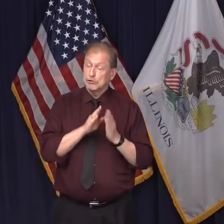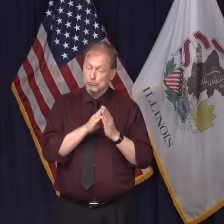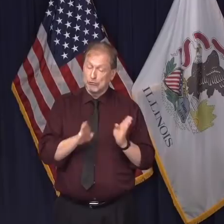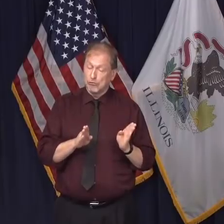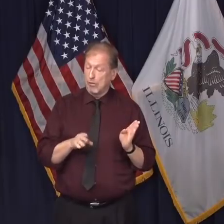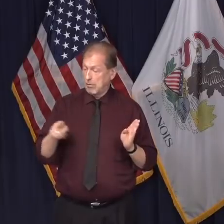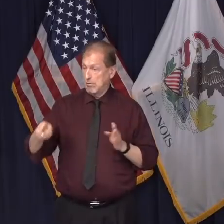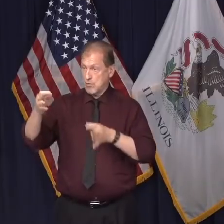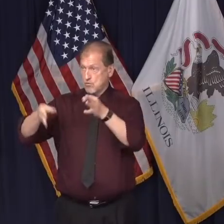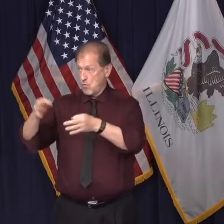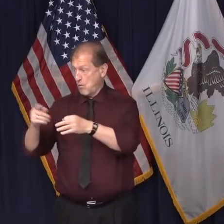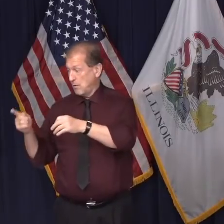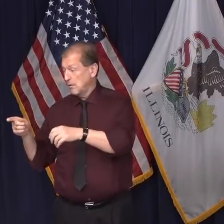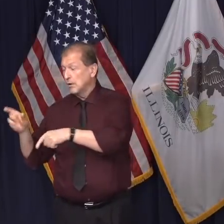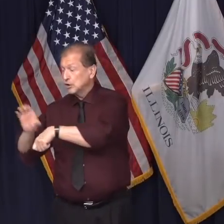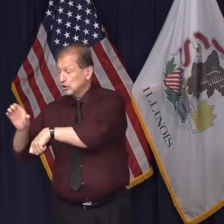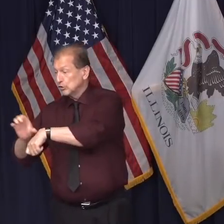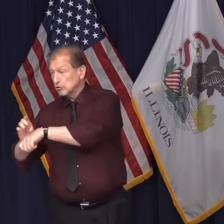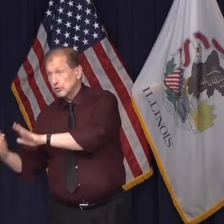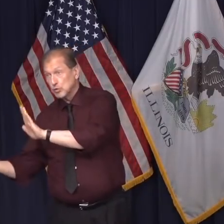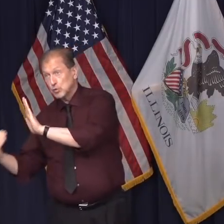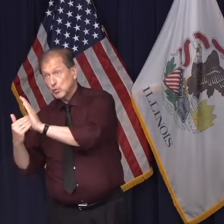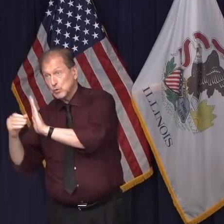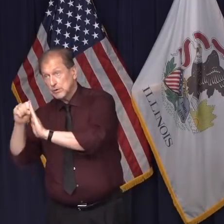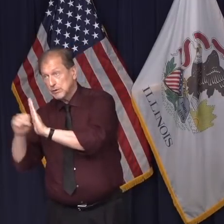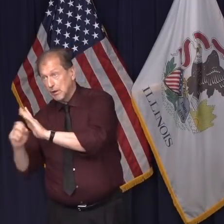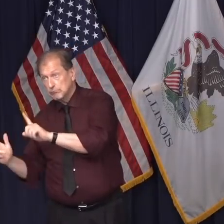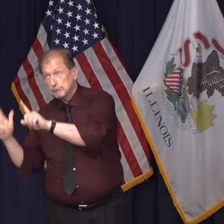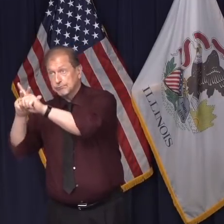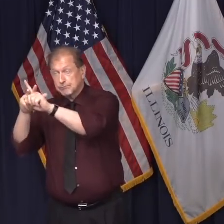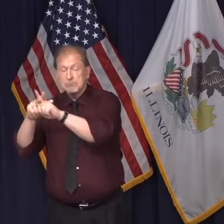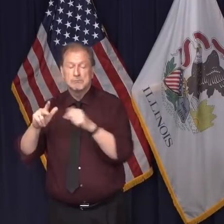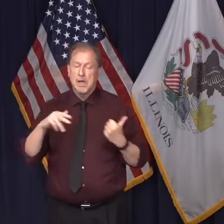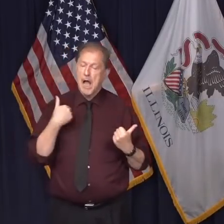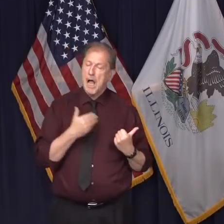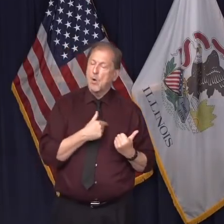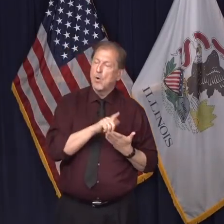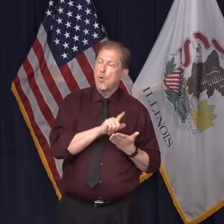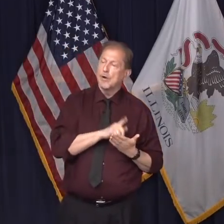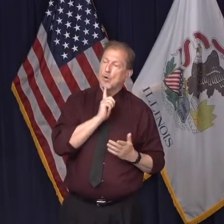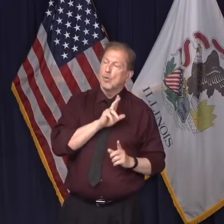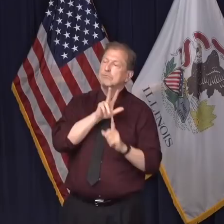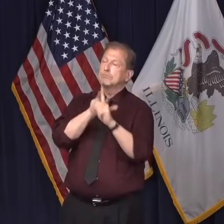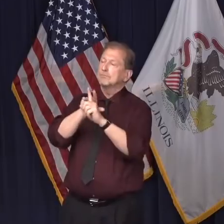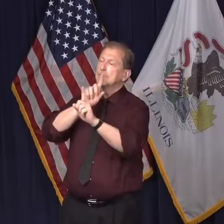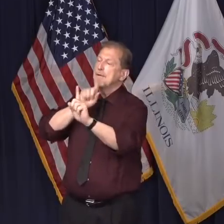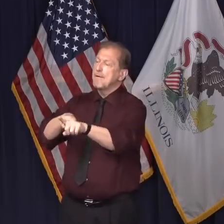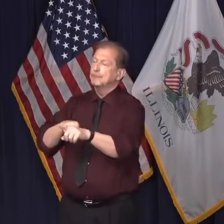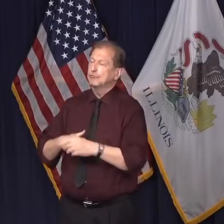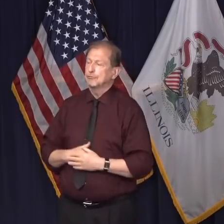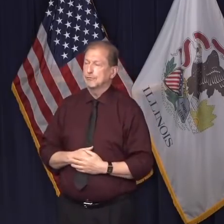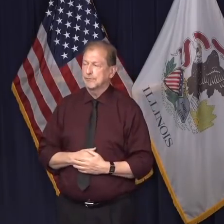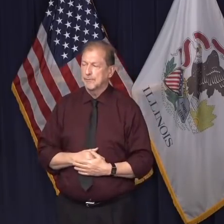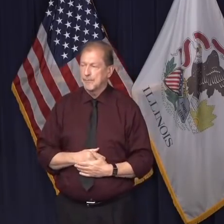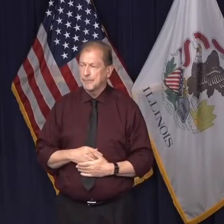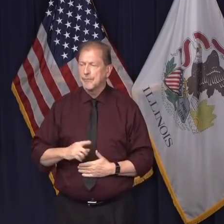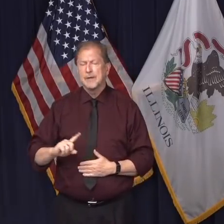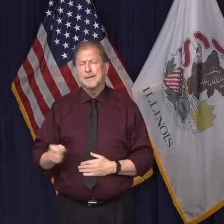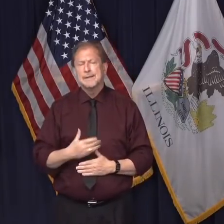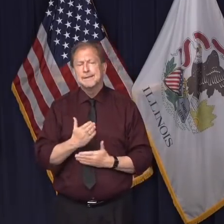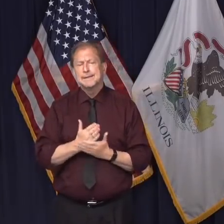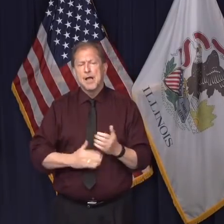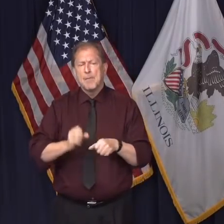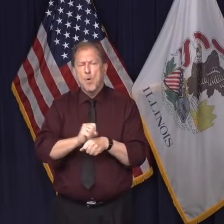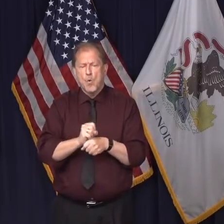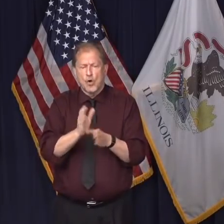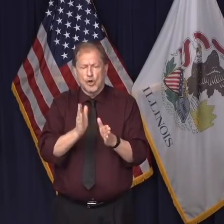is required in the case that you're referencing. Okay. How will you protect and provide relief to workers who don't feel safe returning